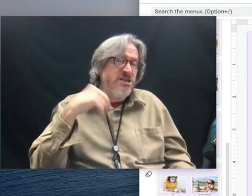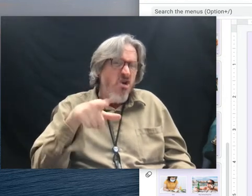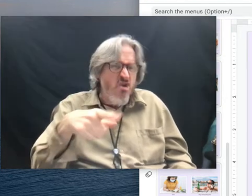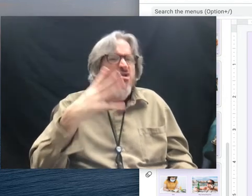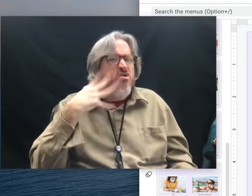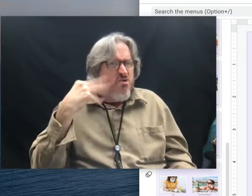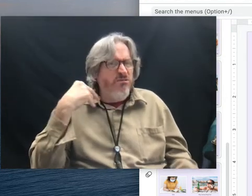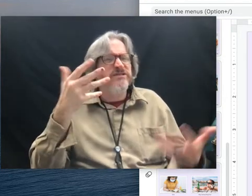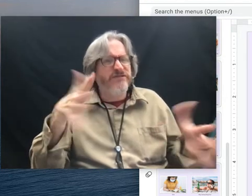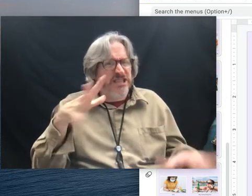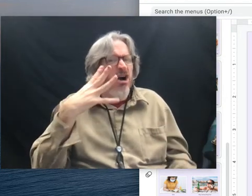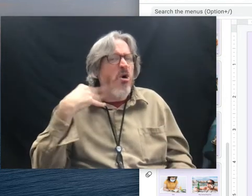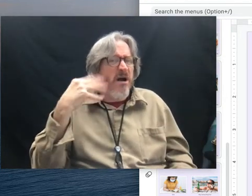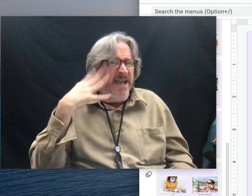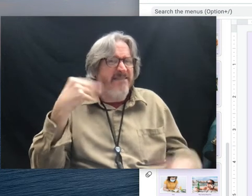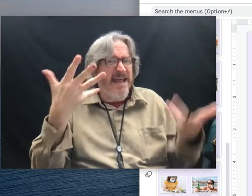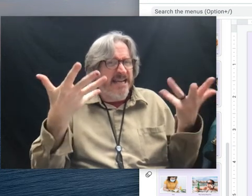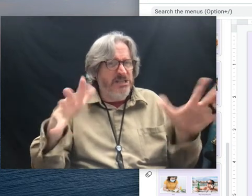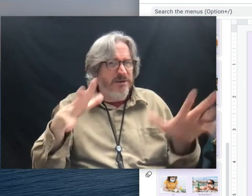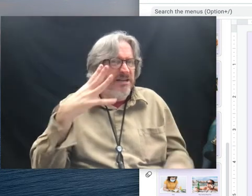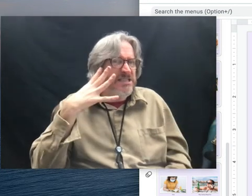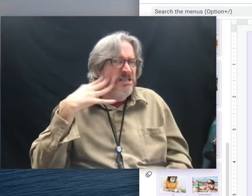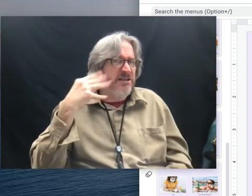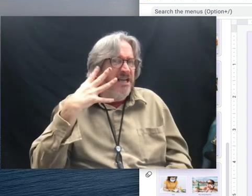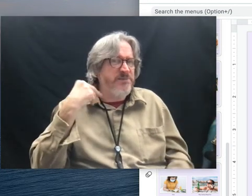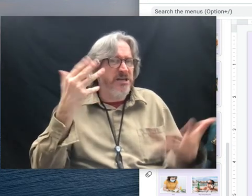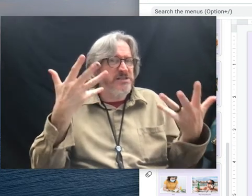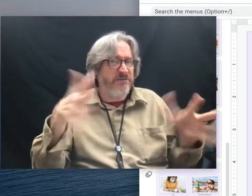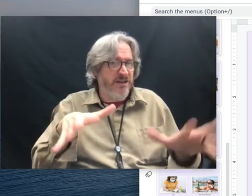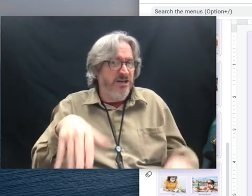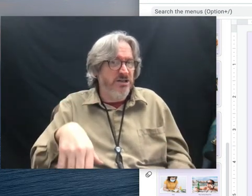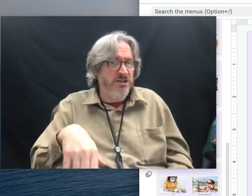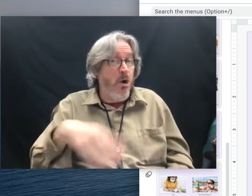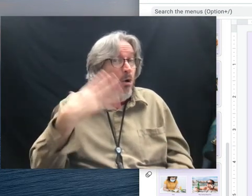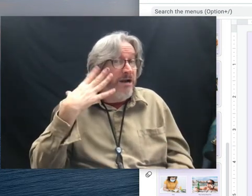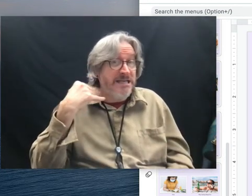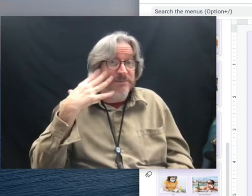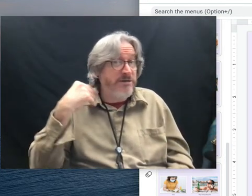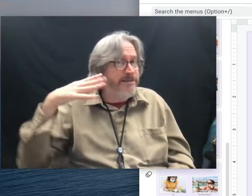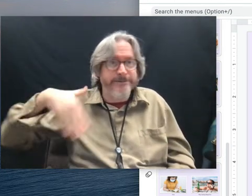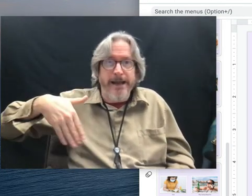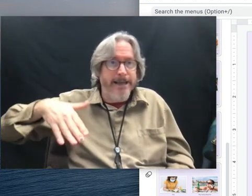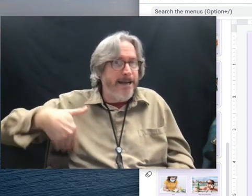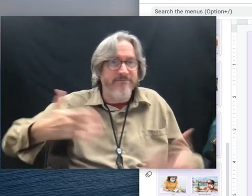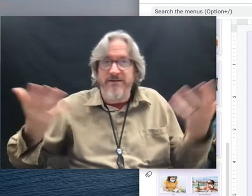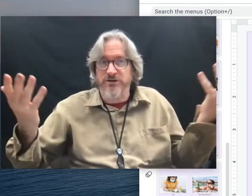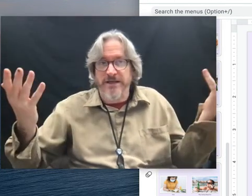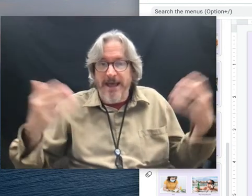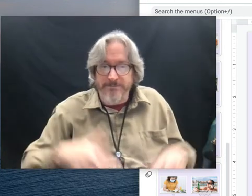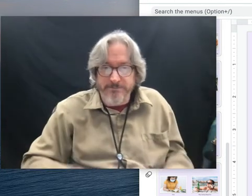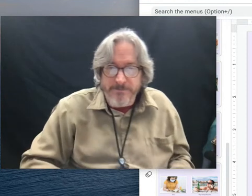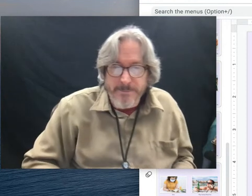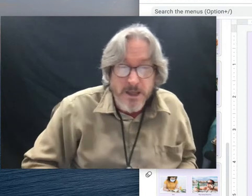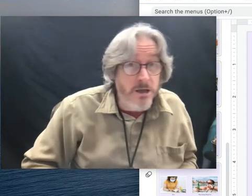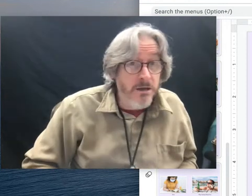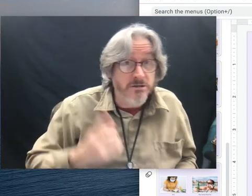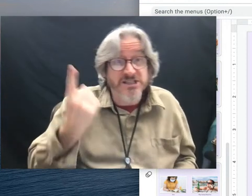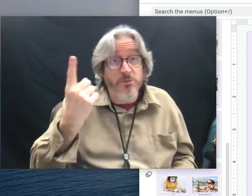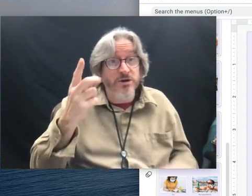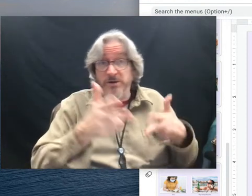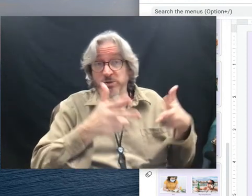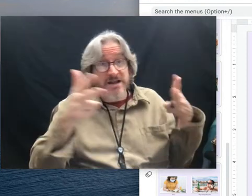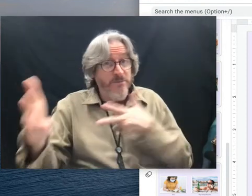Experience. Oh, I've had that experience. Experience, finish. Or experience, not yet. I've never done